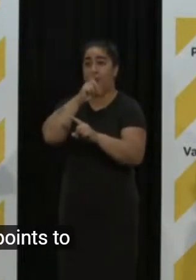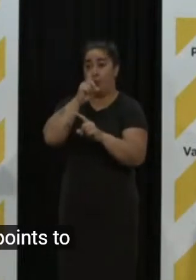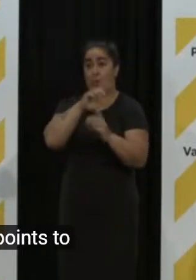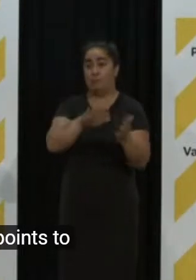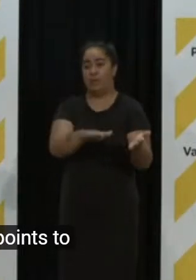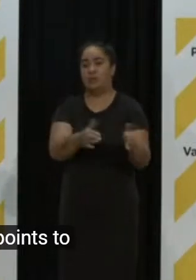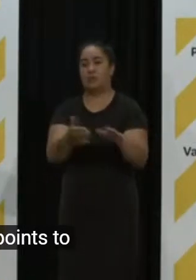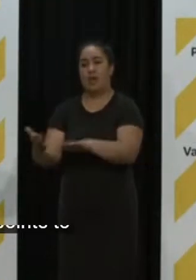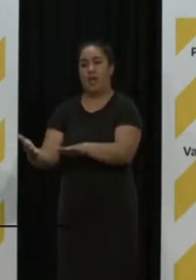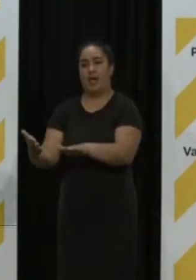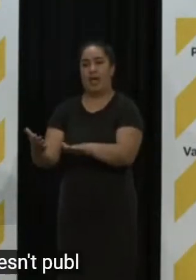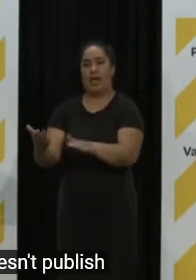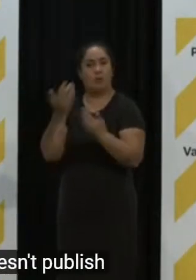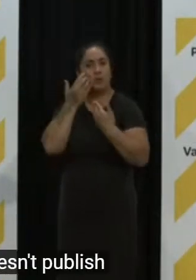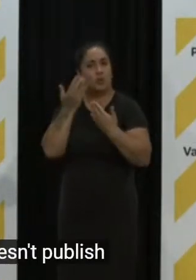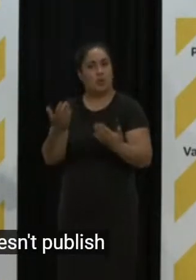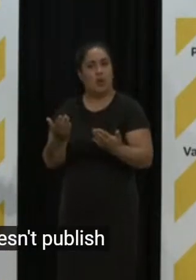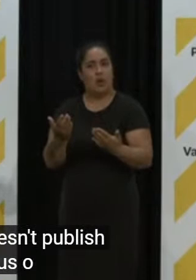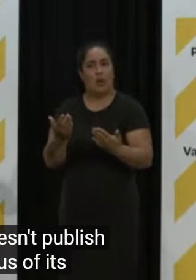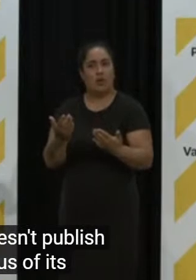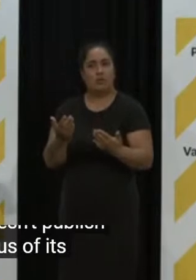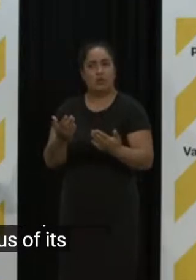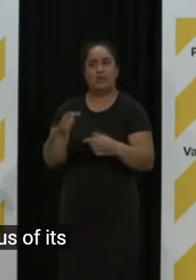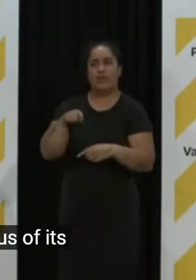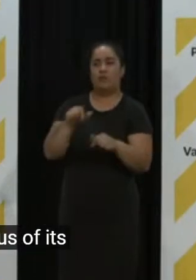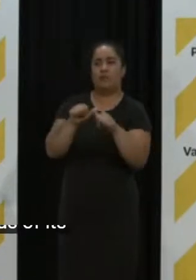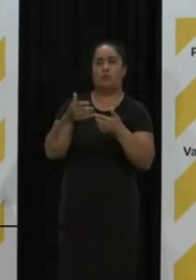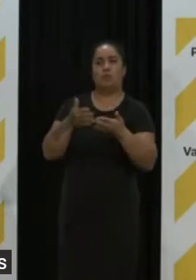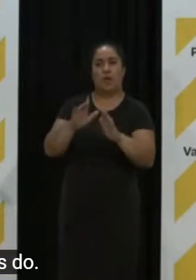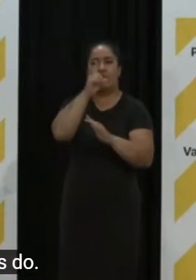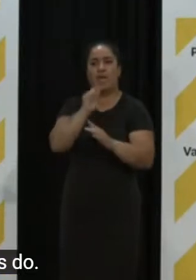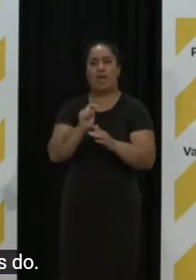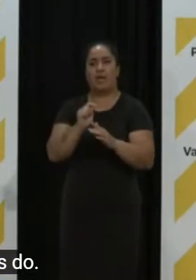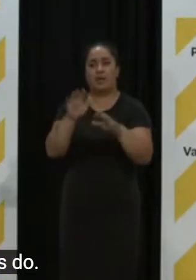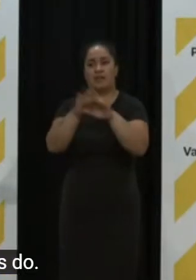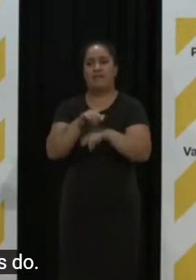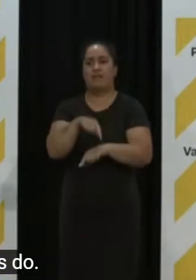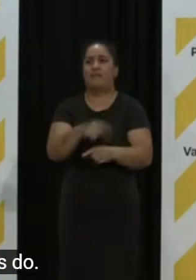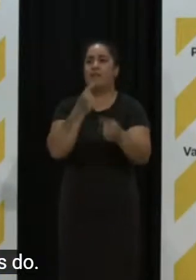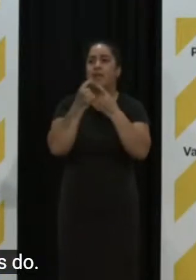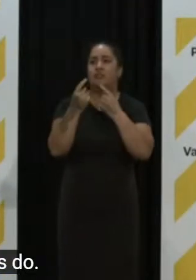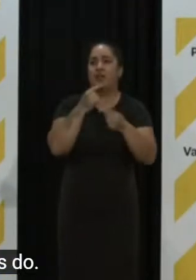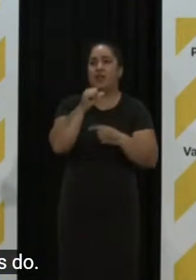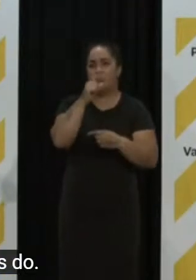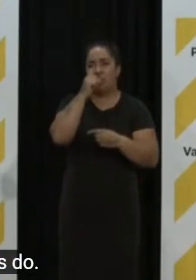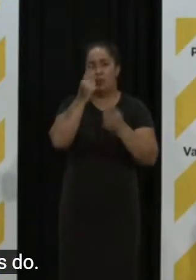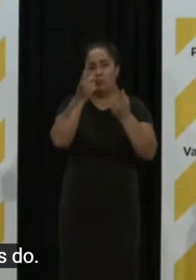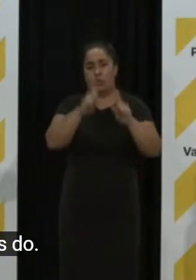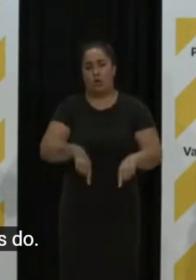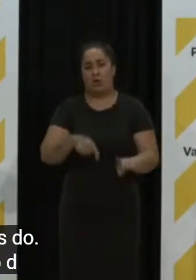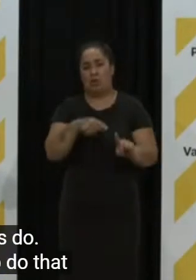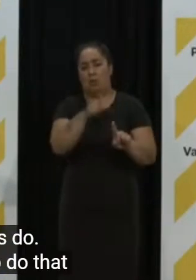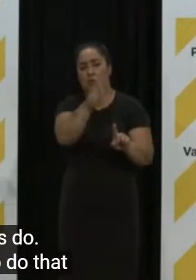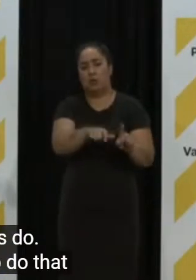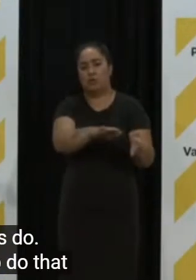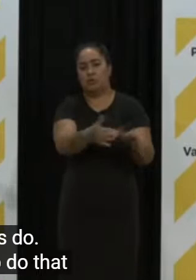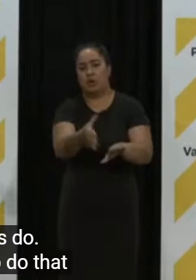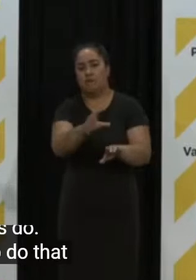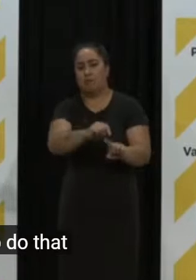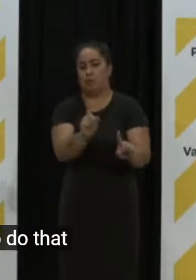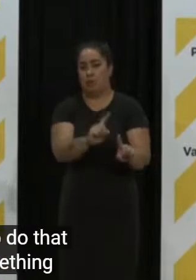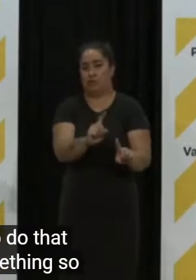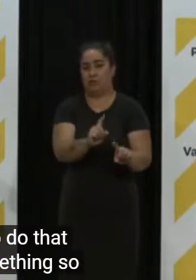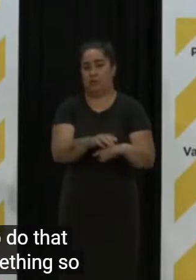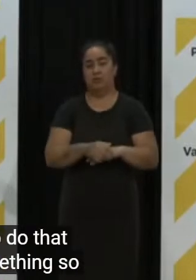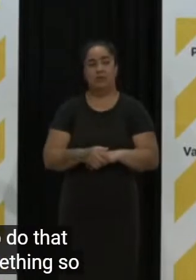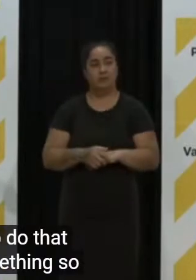there any move to maybe do that, maybe more anonymised every month or something, so you couldn't, pick one person out? Yeah, the